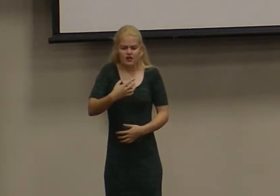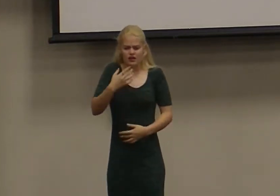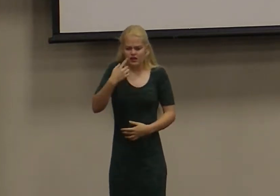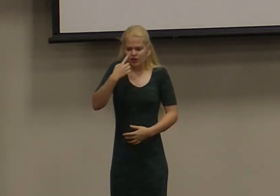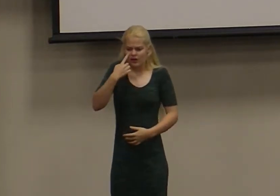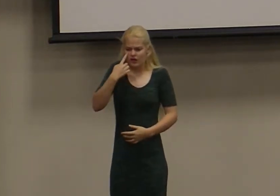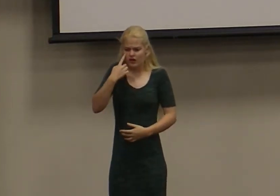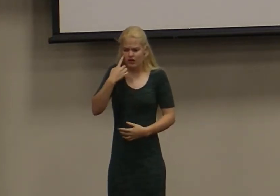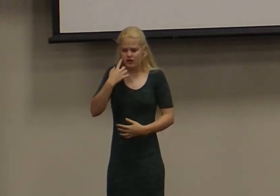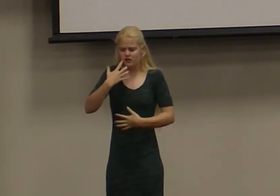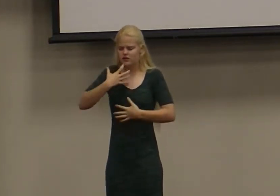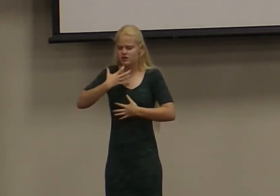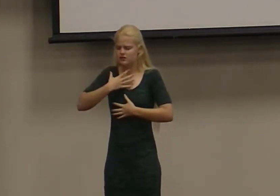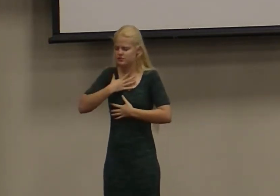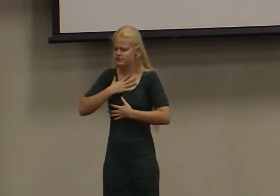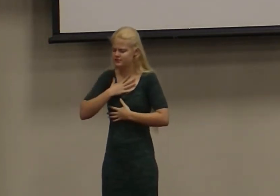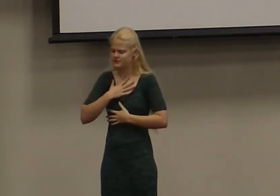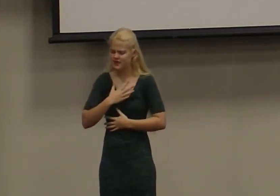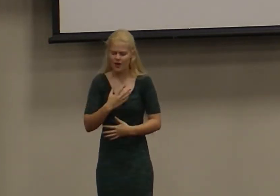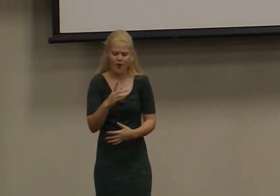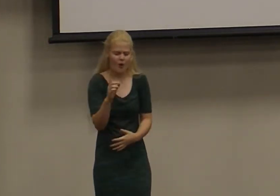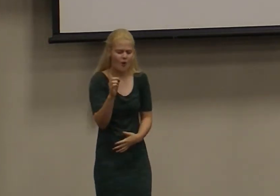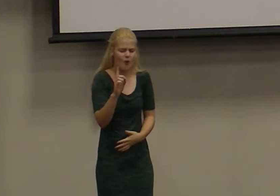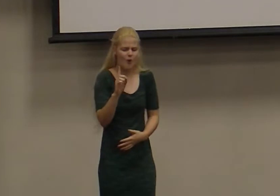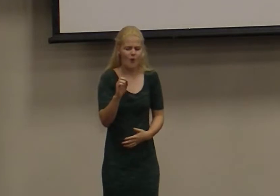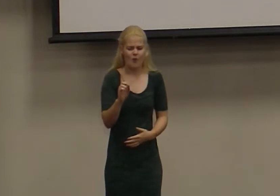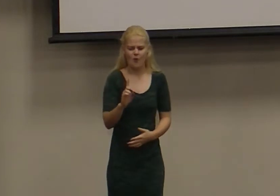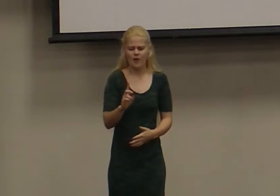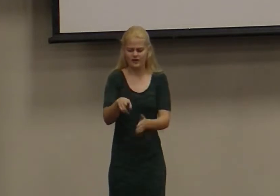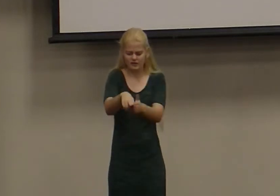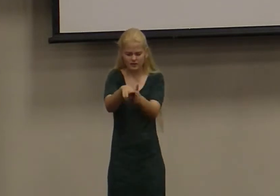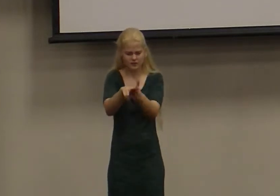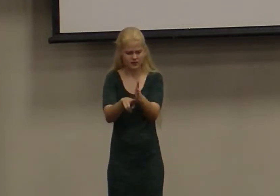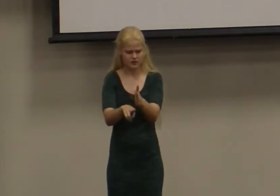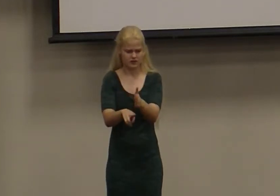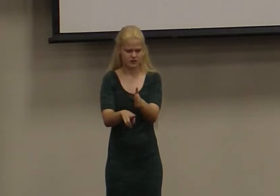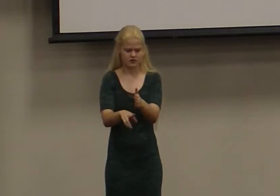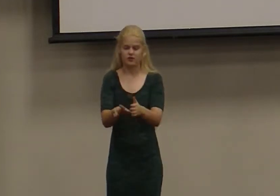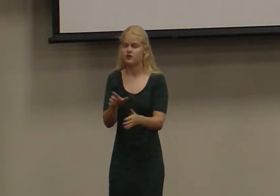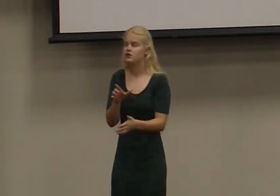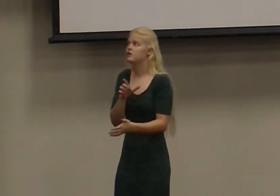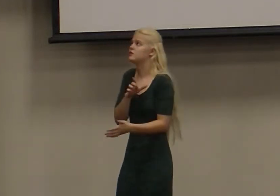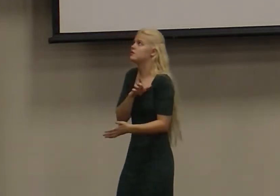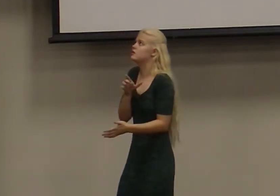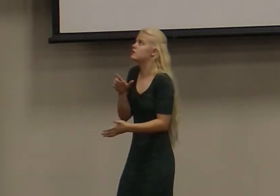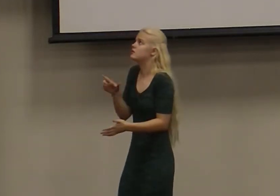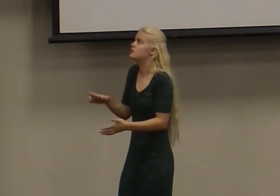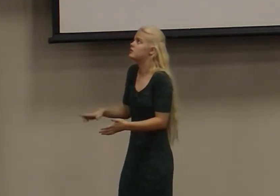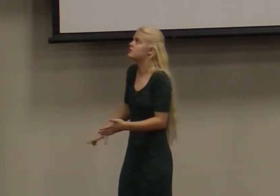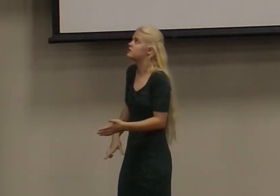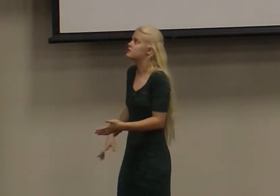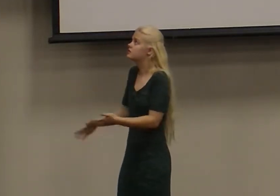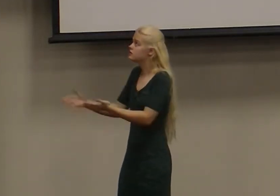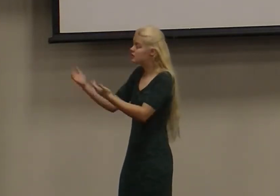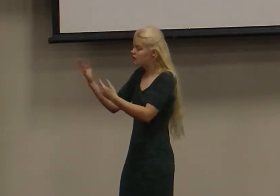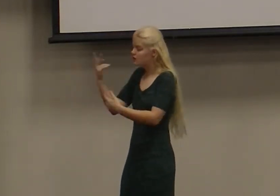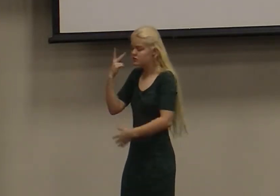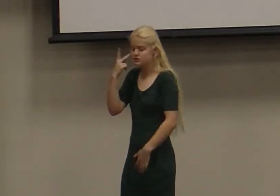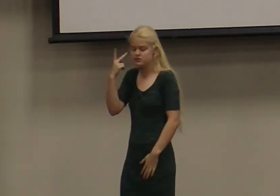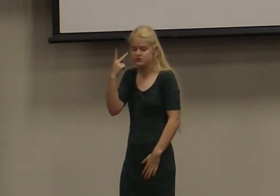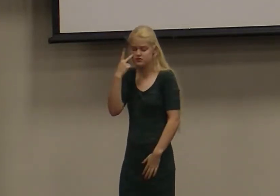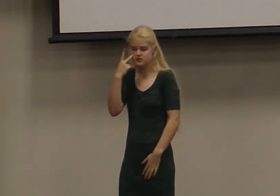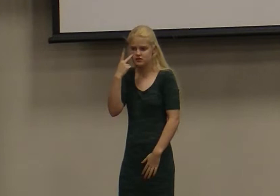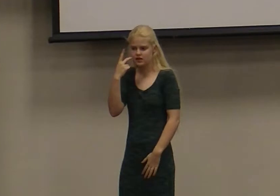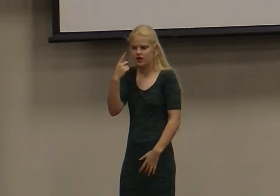spirit and troubled. Where have you put him? He asked. Lord, they told him, come and see. Jesus